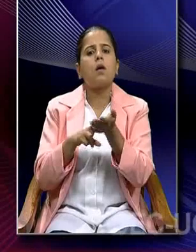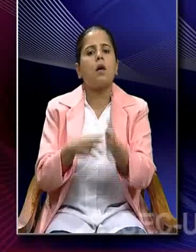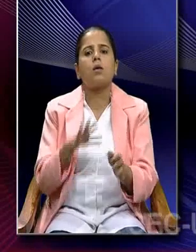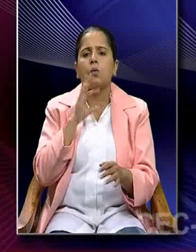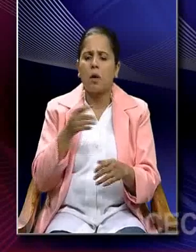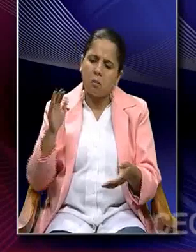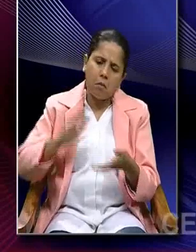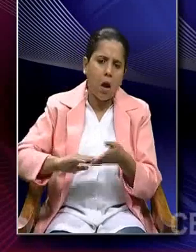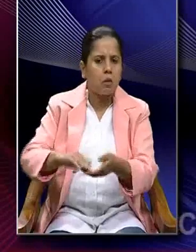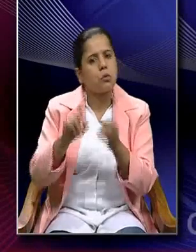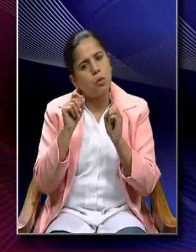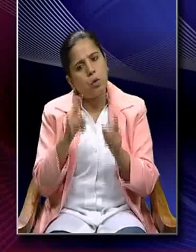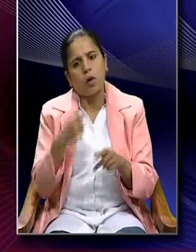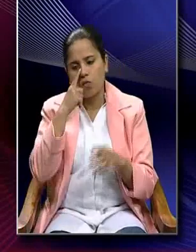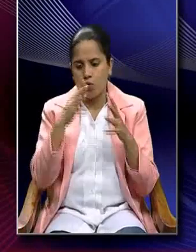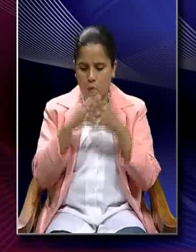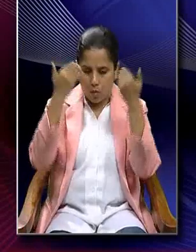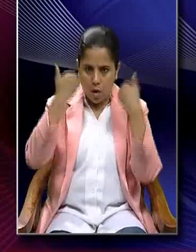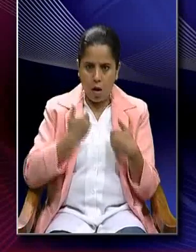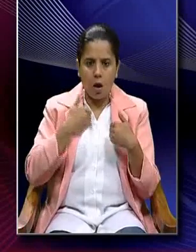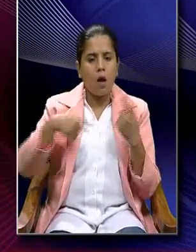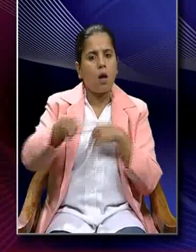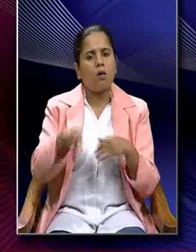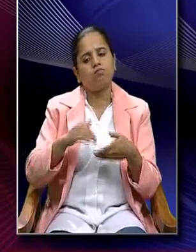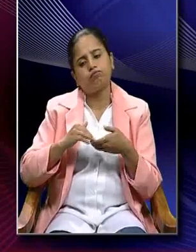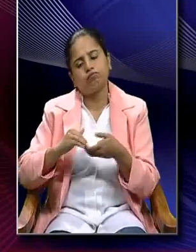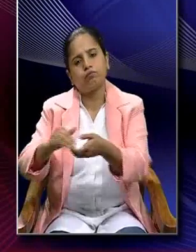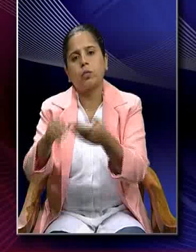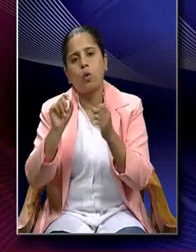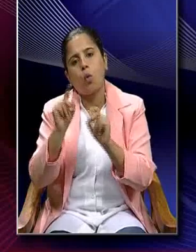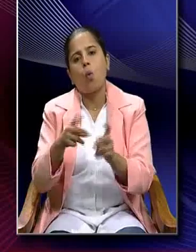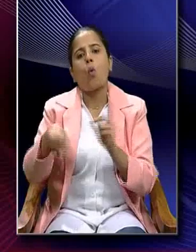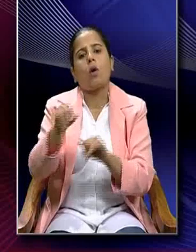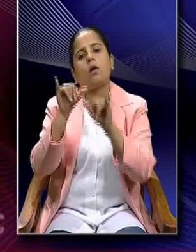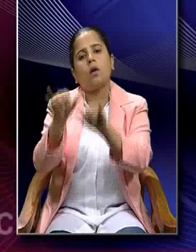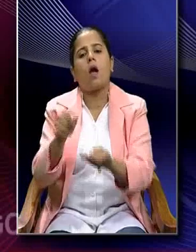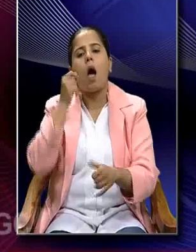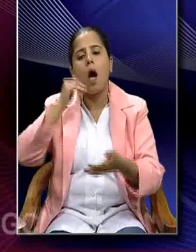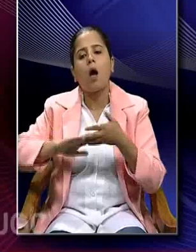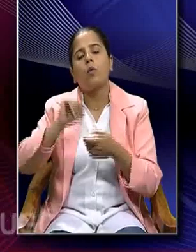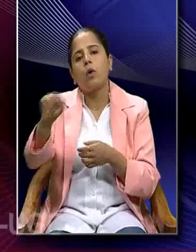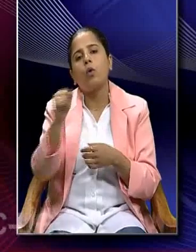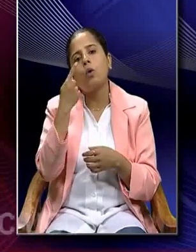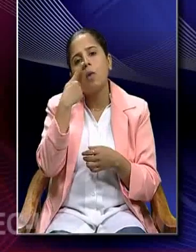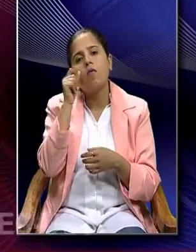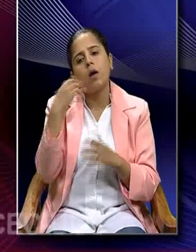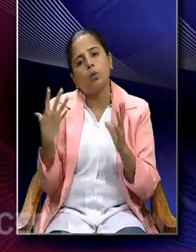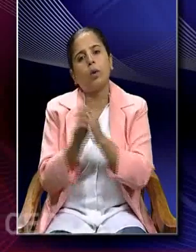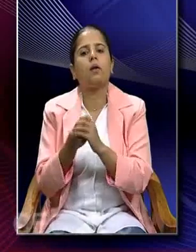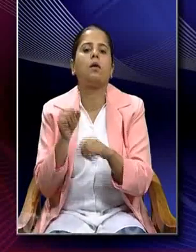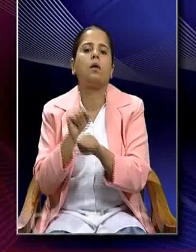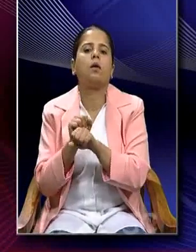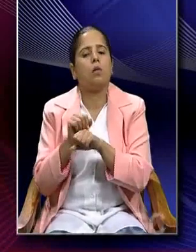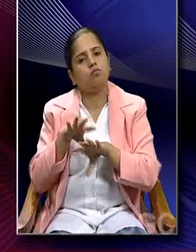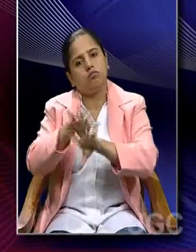get married as women, have vidai and move in to the residence of your in-laws or your husband's